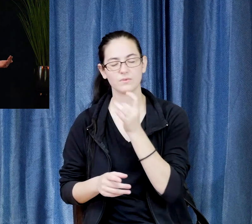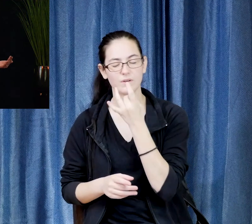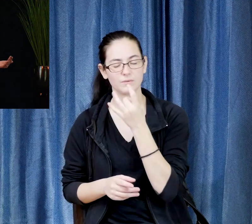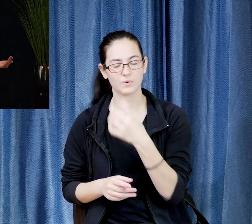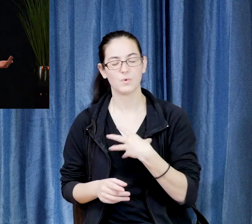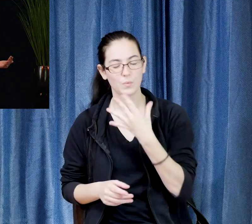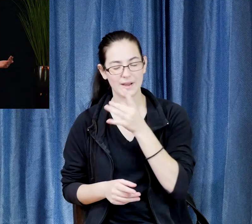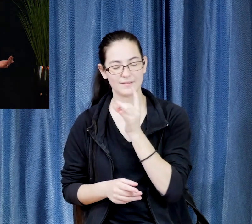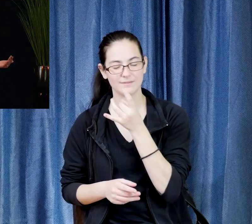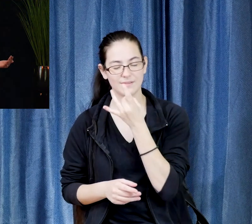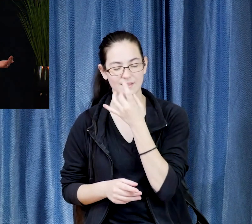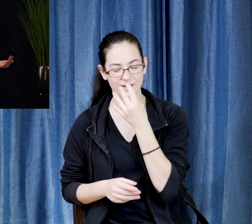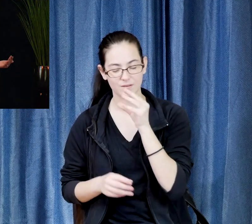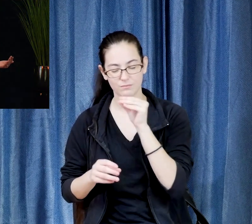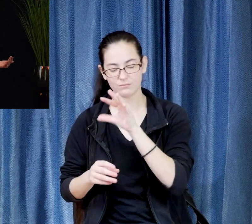affected,